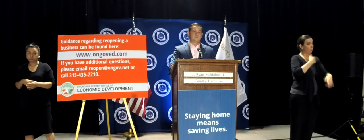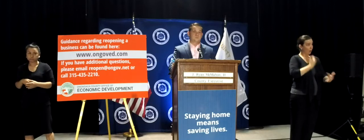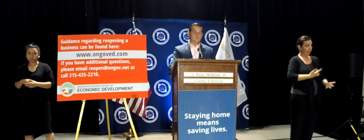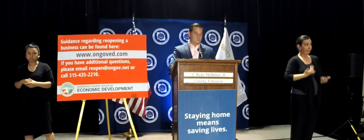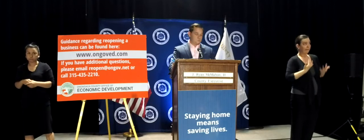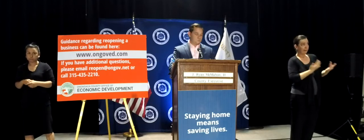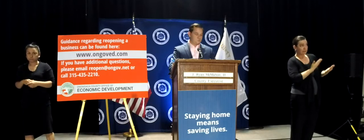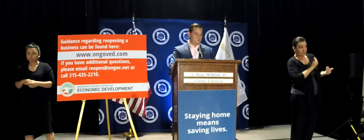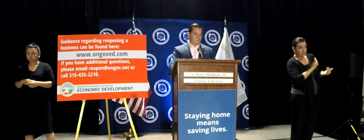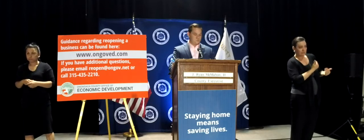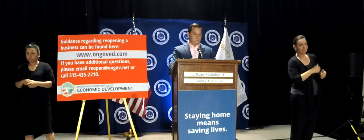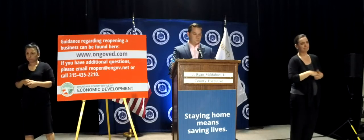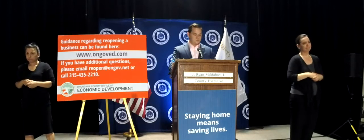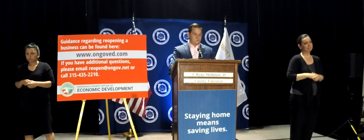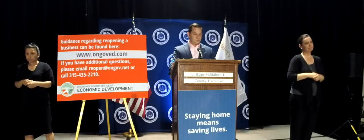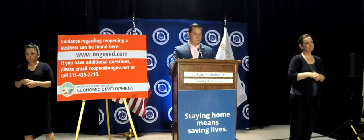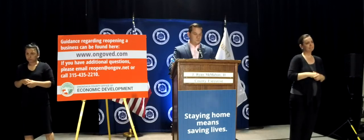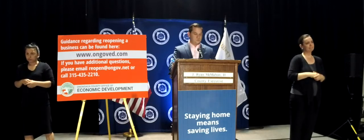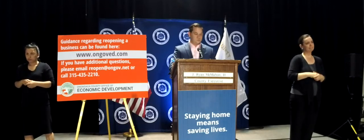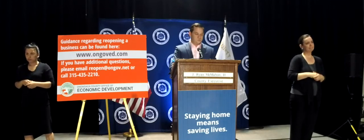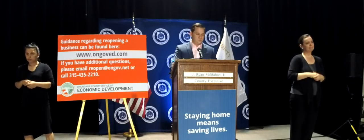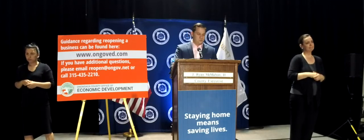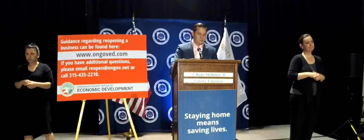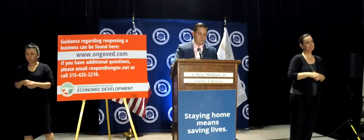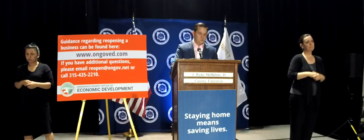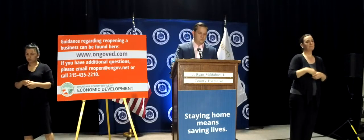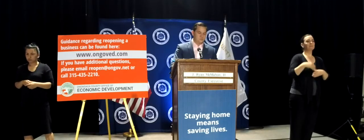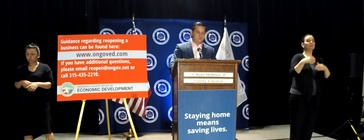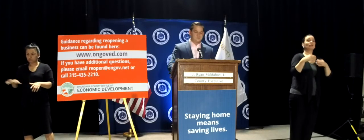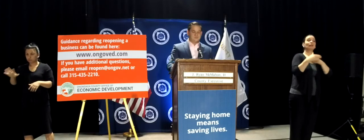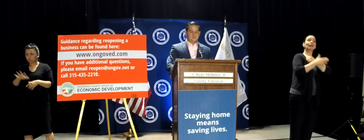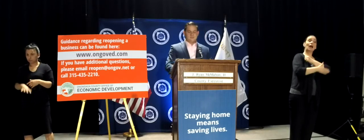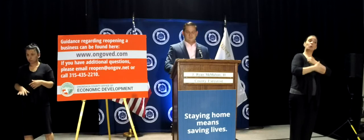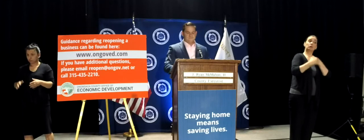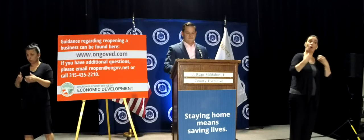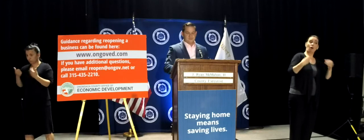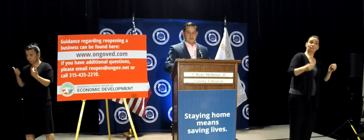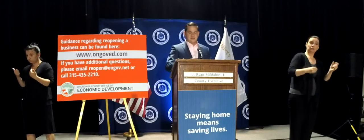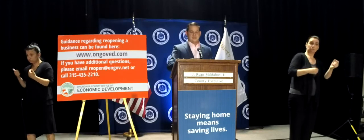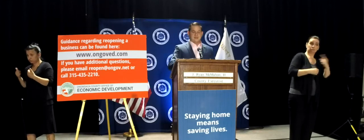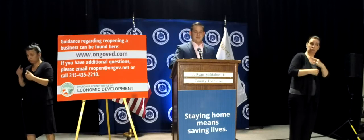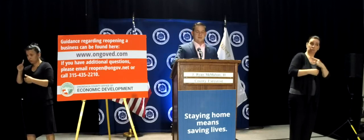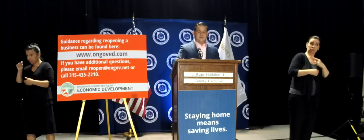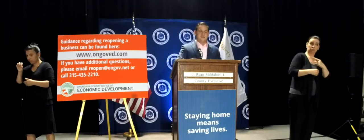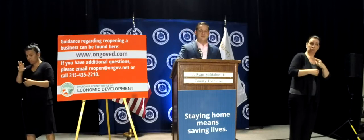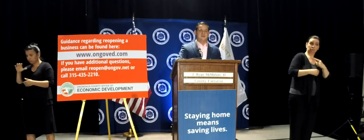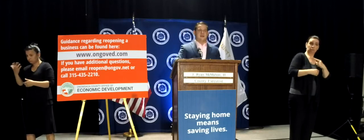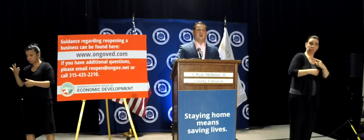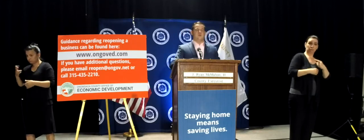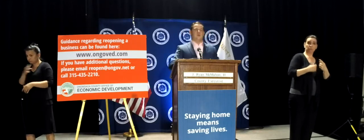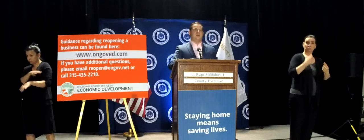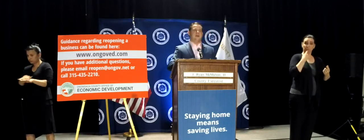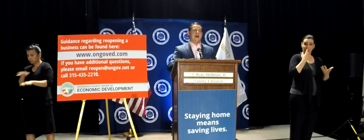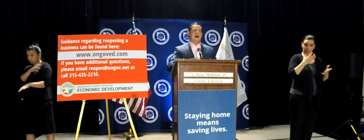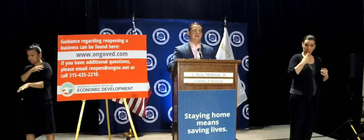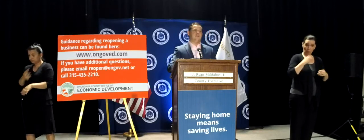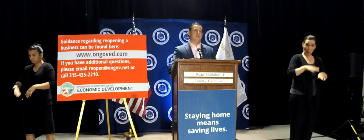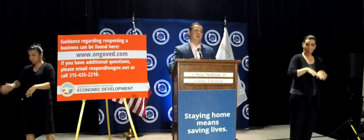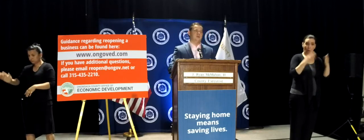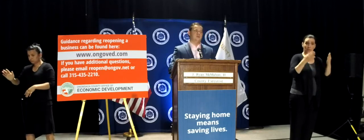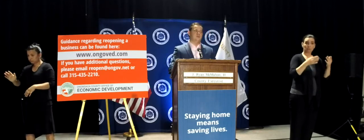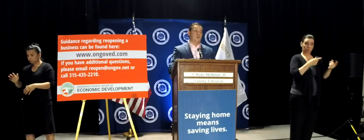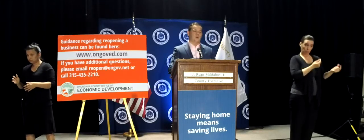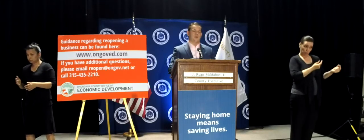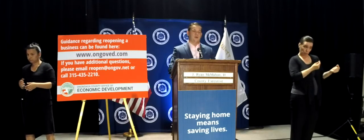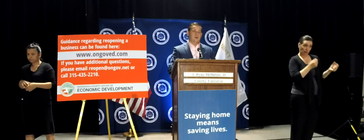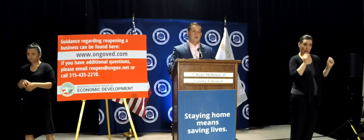county offices? Now that office space is allowed to open, are you increasing your in-person workforce at all? The Civic Center was really not